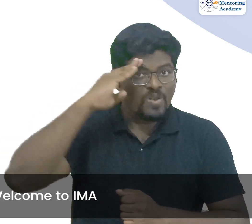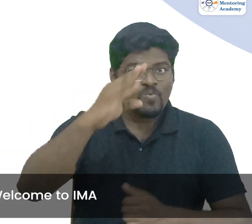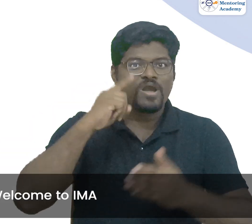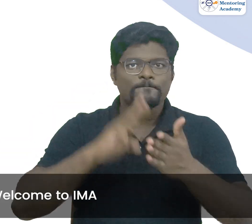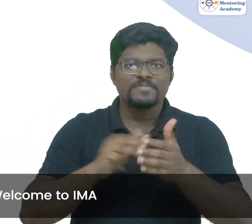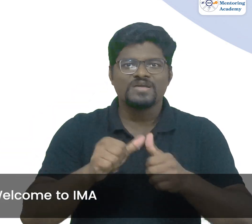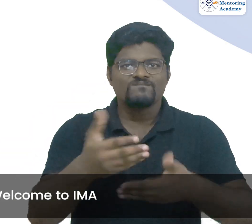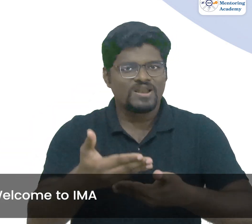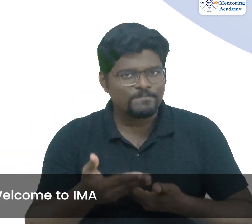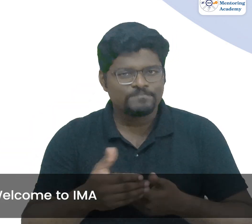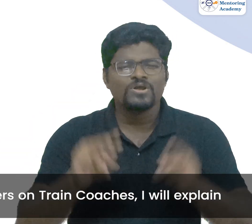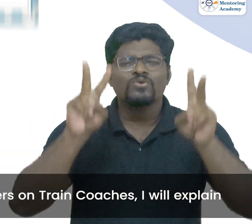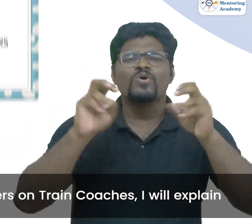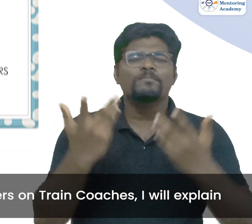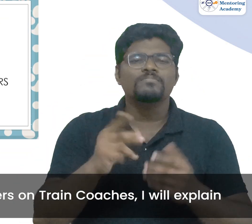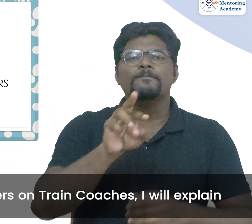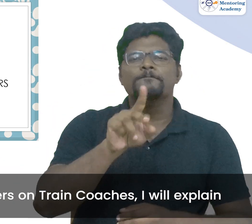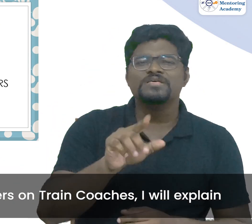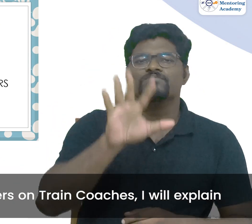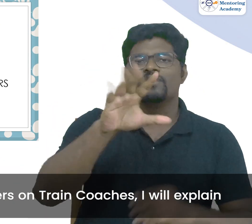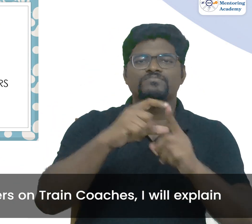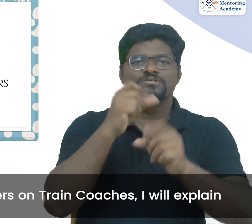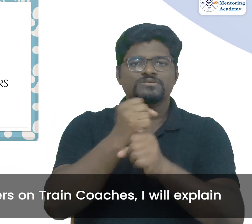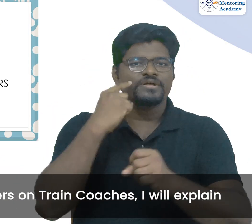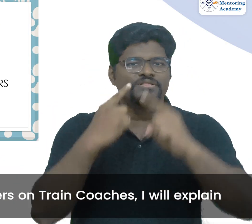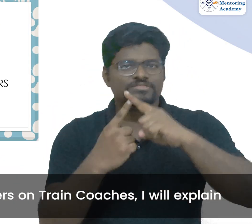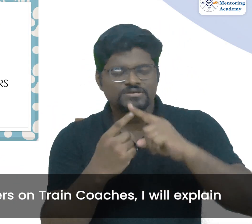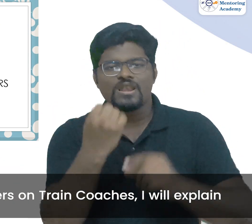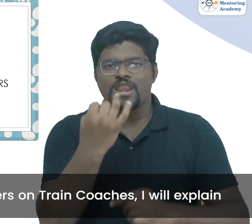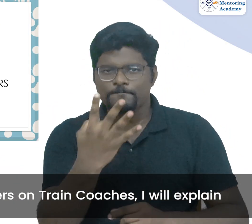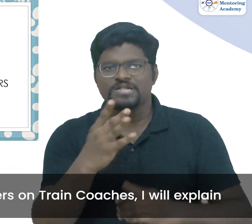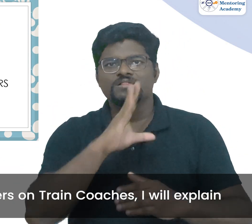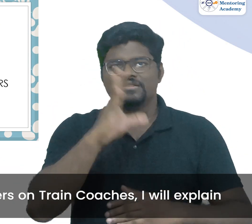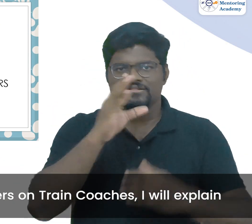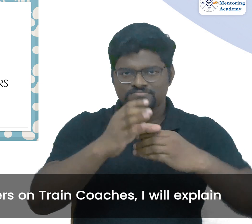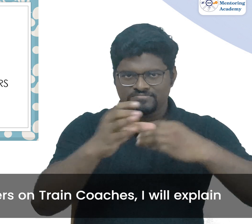Hello, welcome to IMA. Meaning of 5-digit numbers on train coaches.